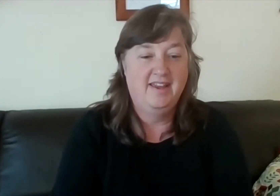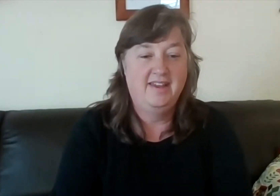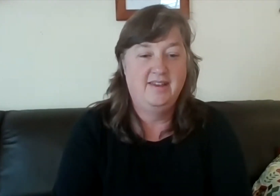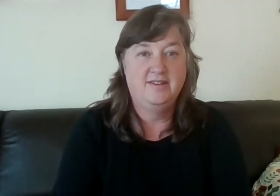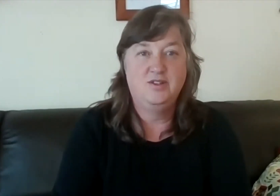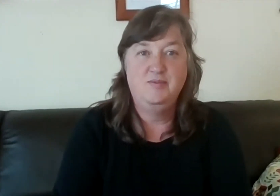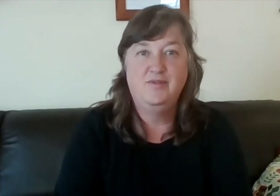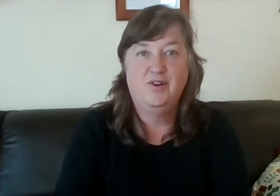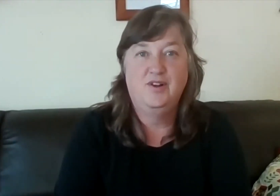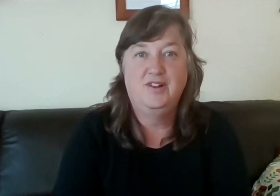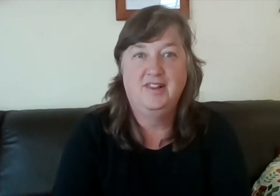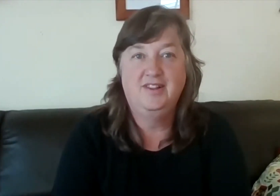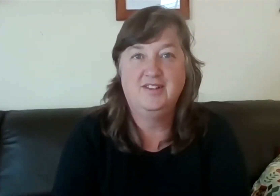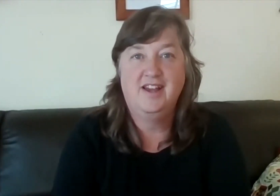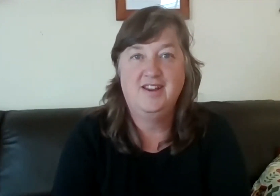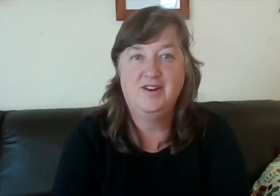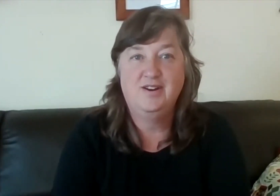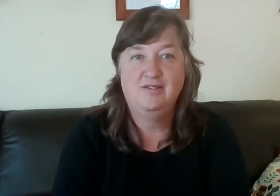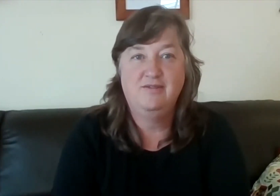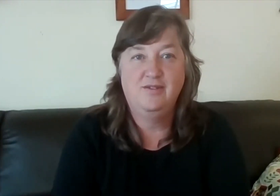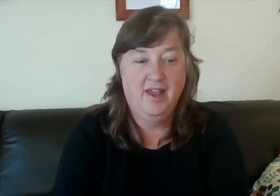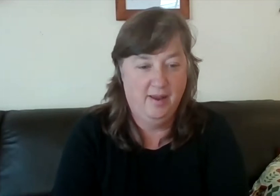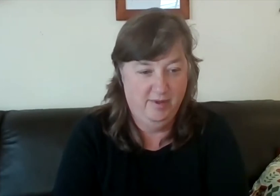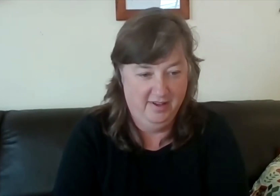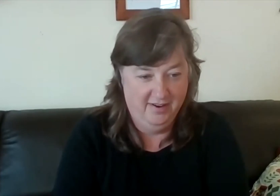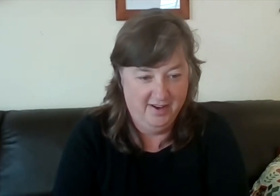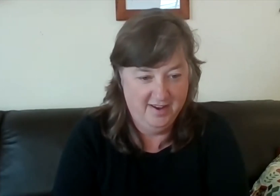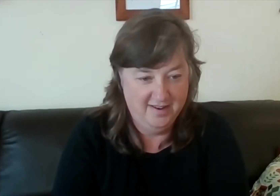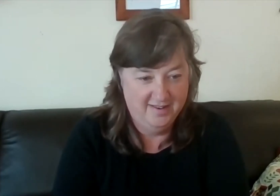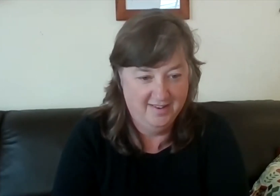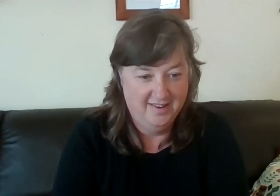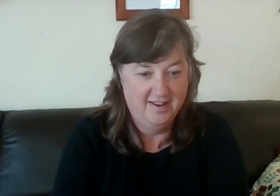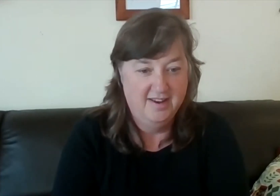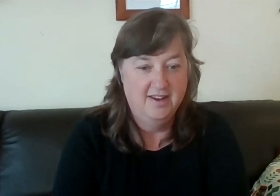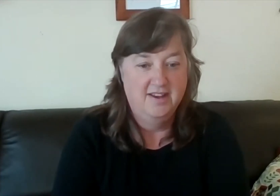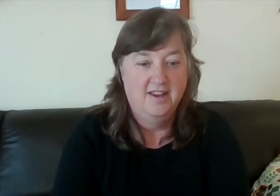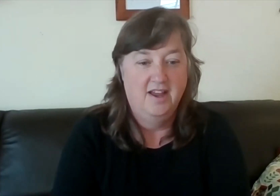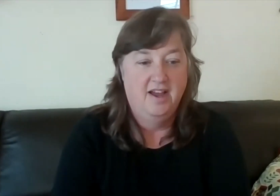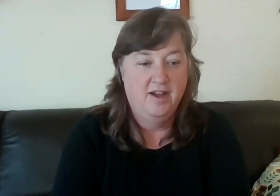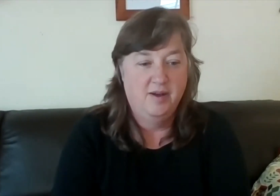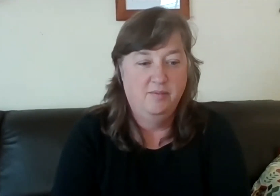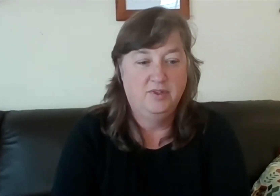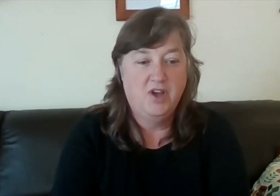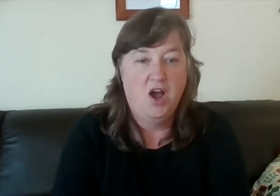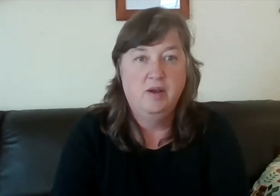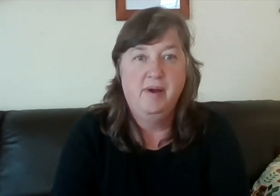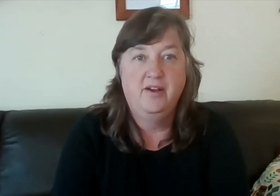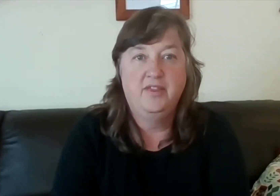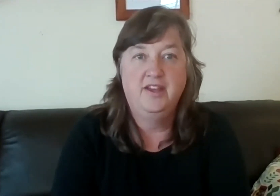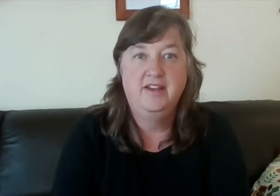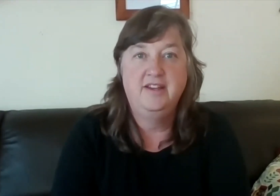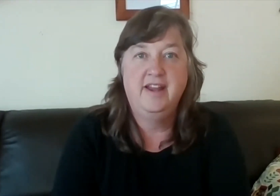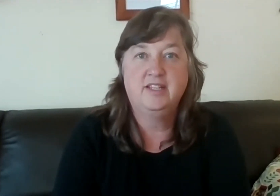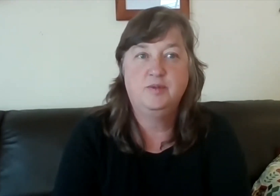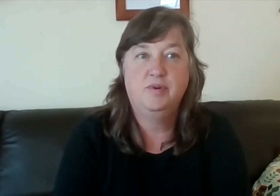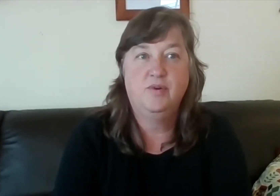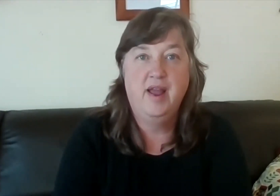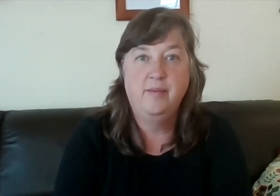I assume you've all looked at your vocabulary. We'll talk about the next